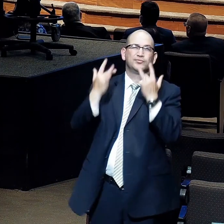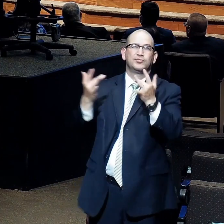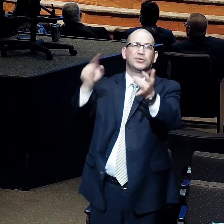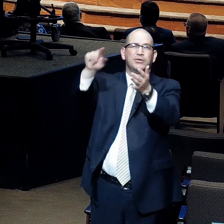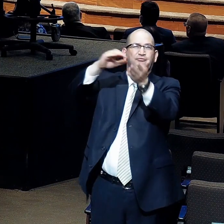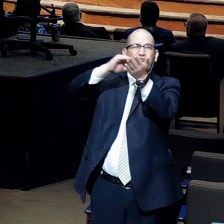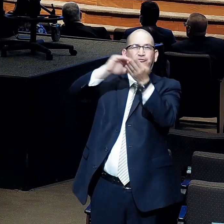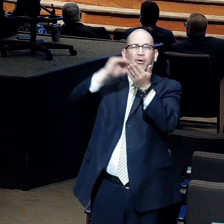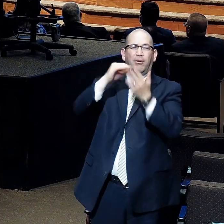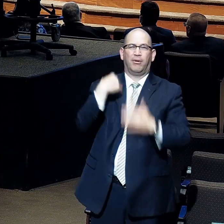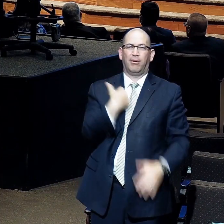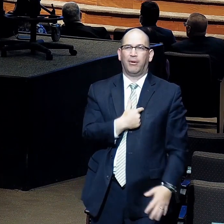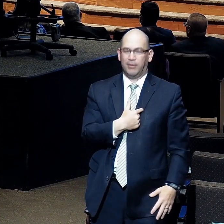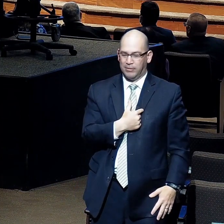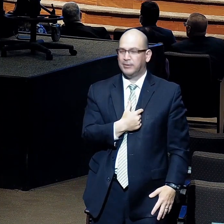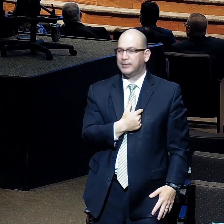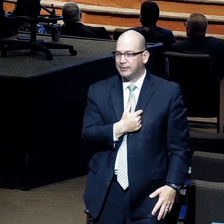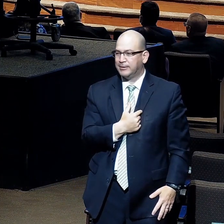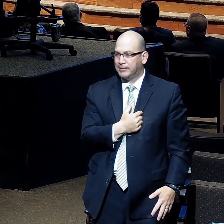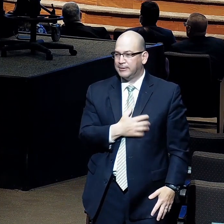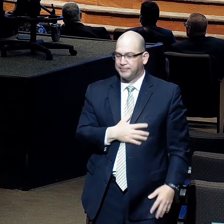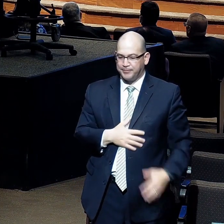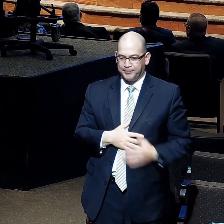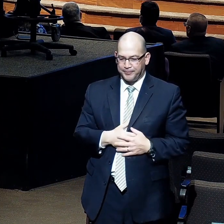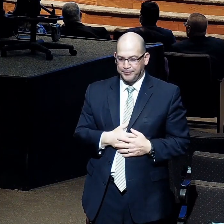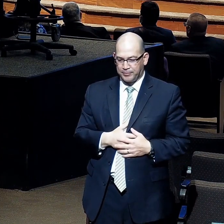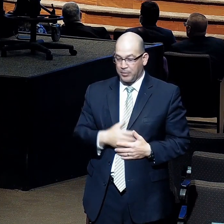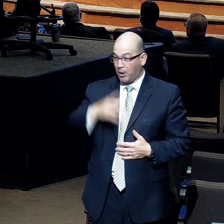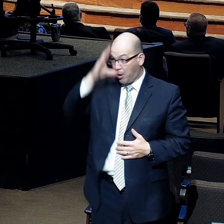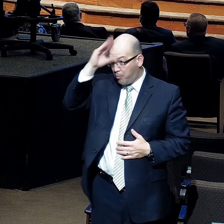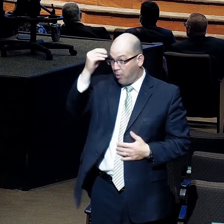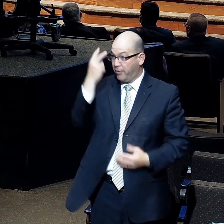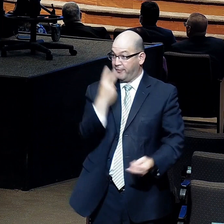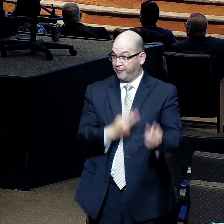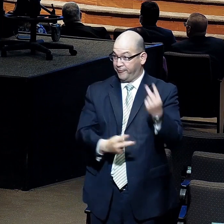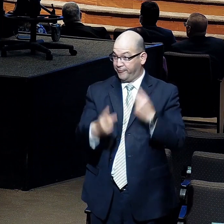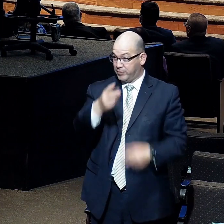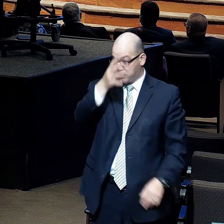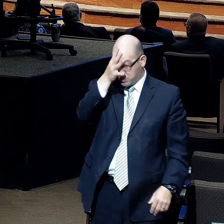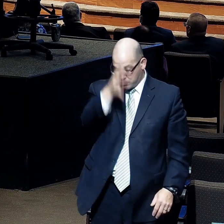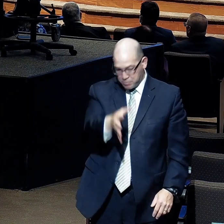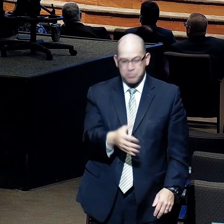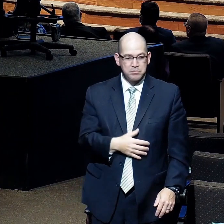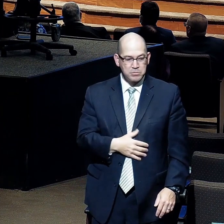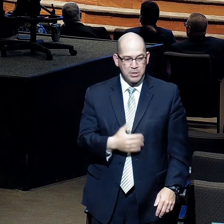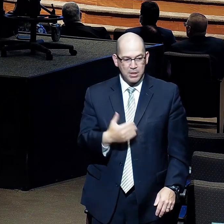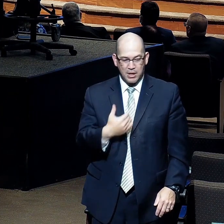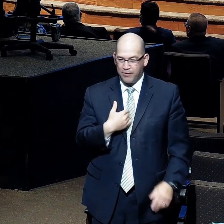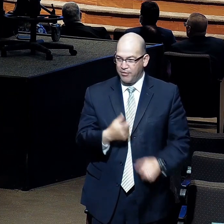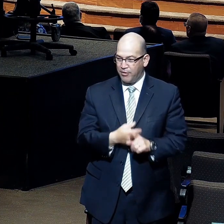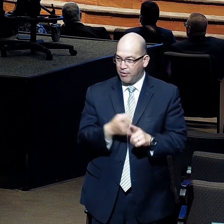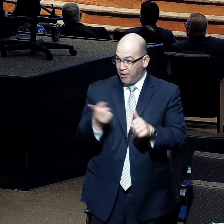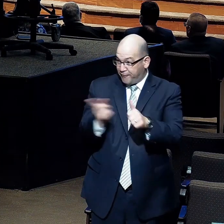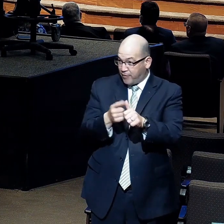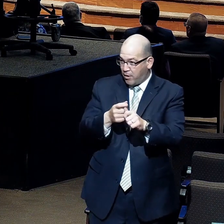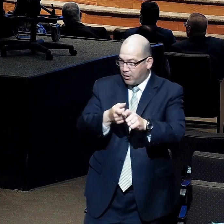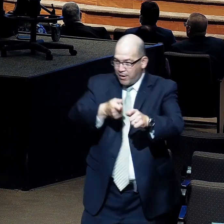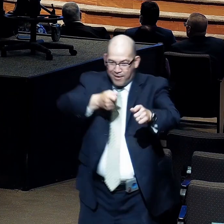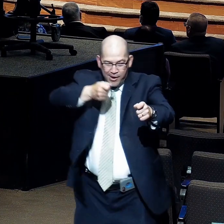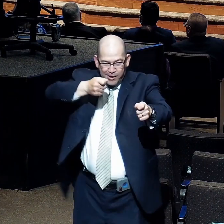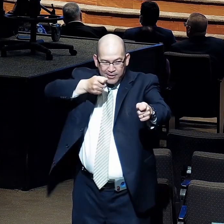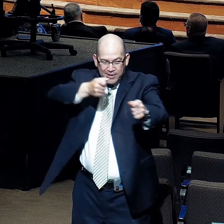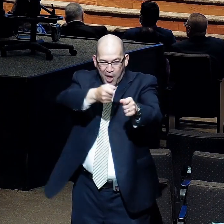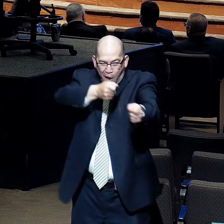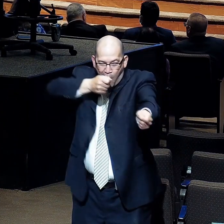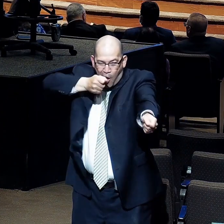against him." A little boy visiting his grandparents was given his first slingshot. He practiced using that slingshot many times